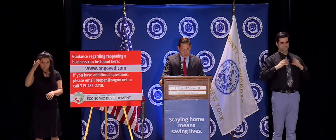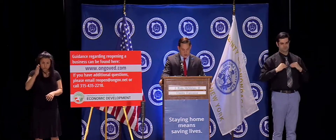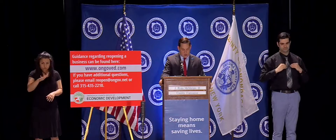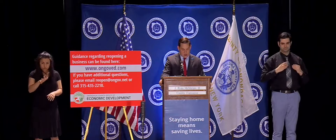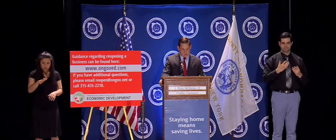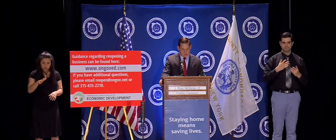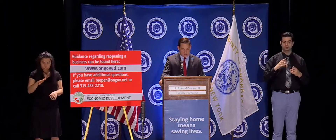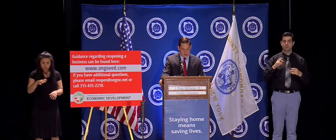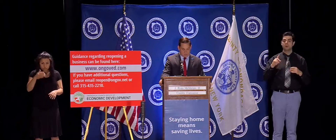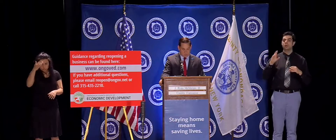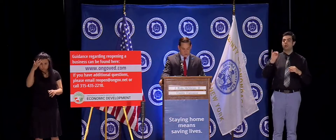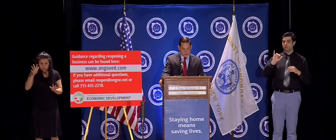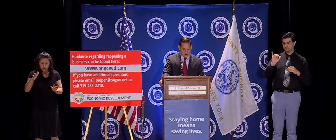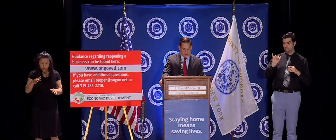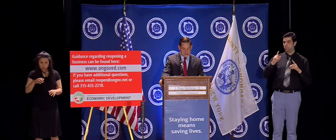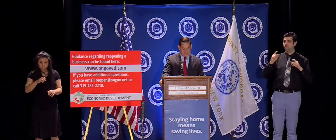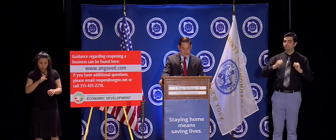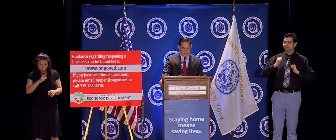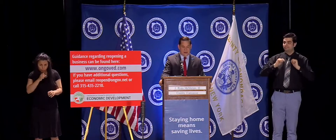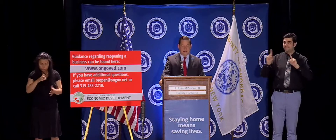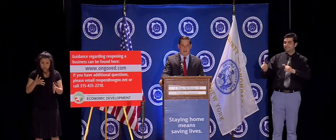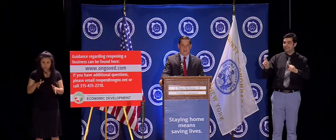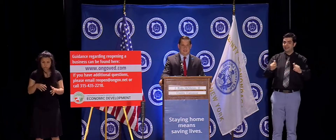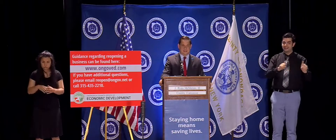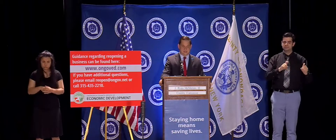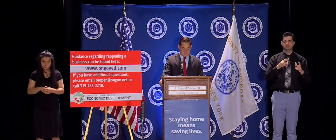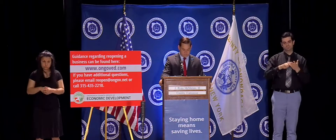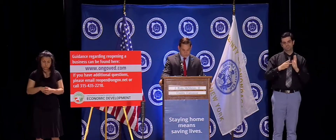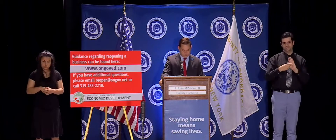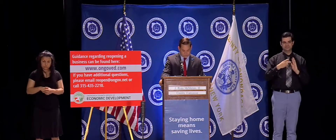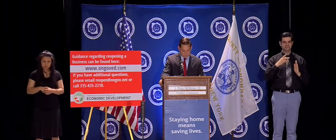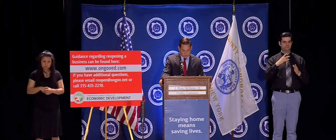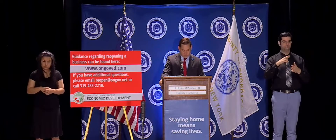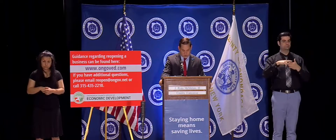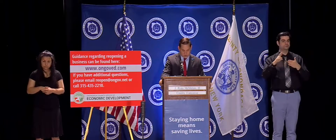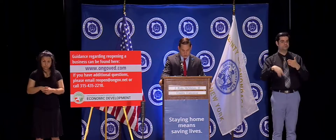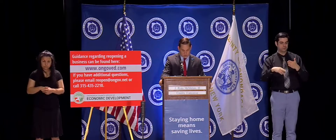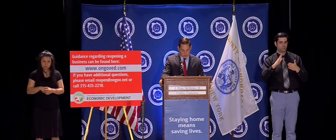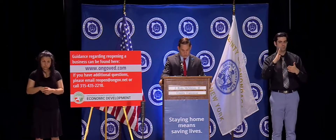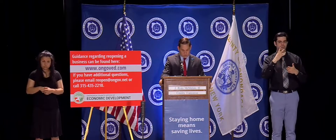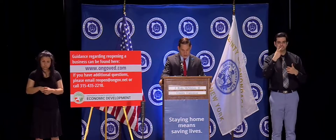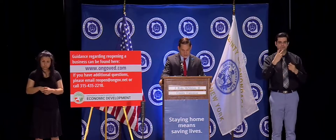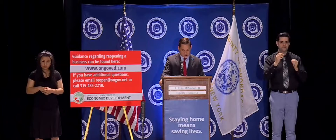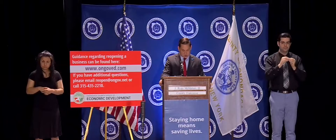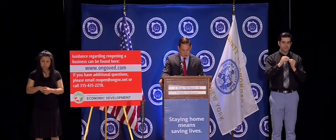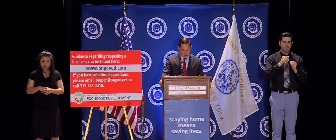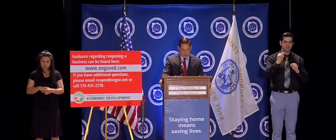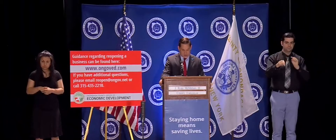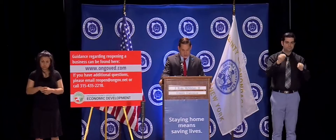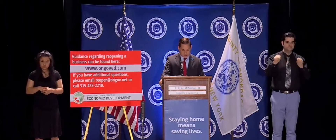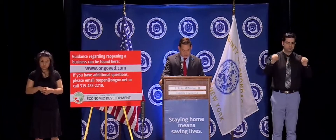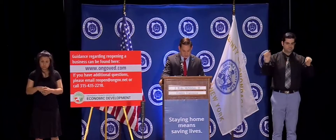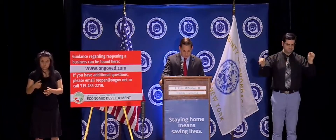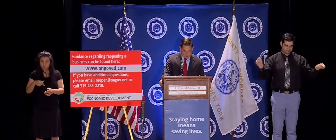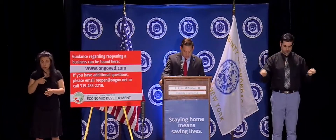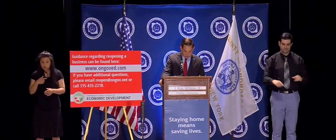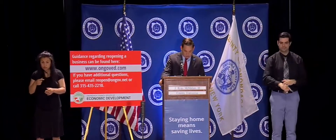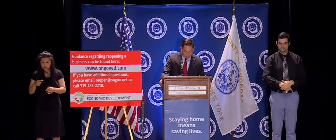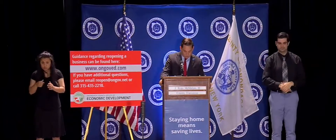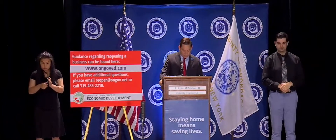We now have some data points about asymptomatic cases. Over the last 3